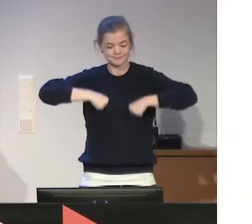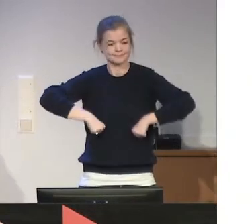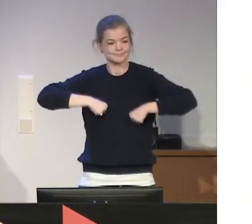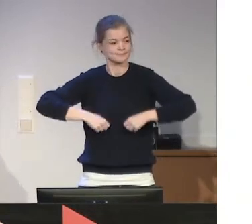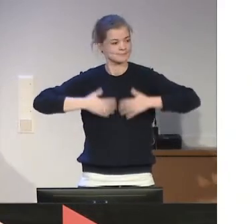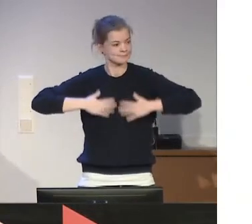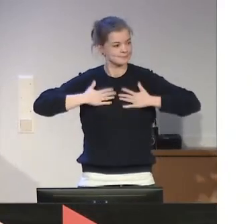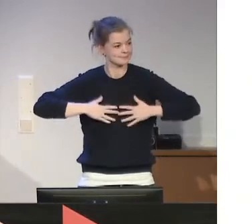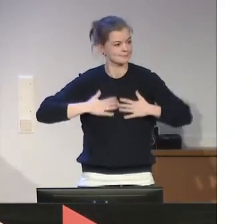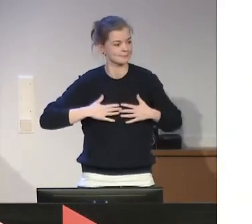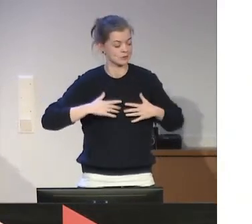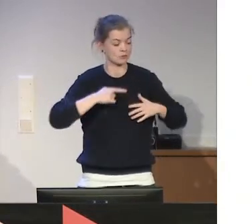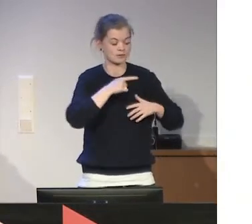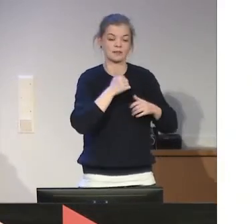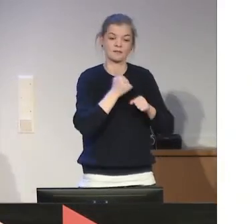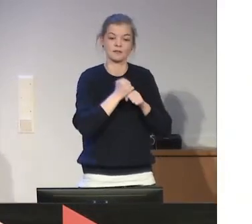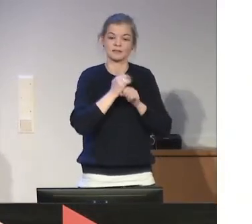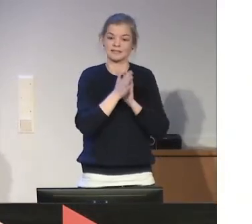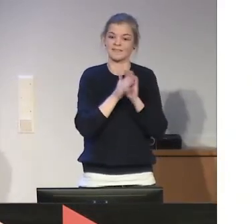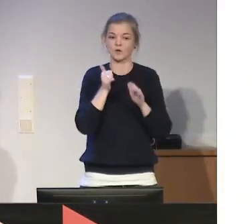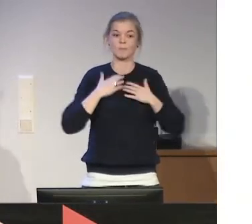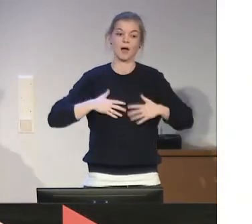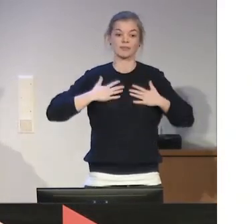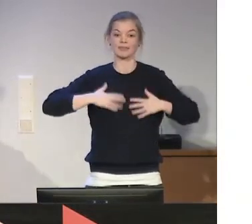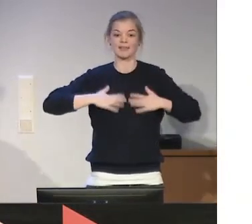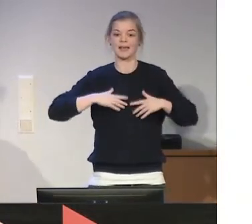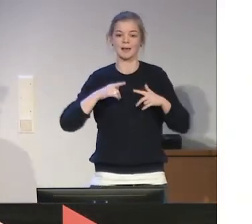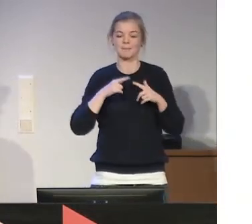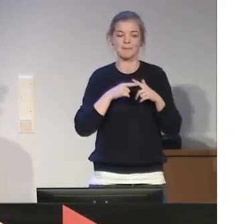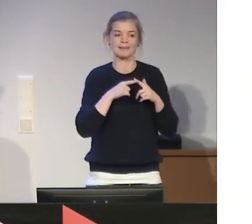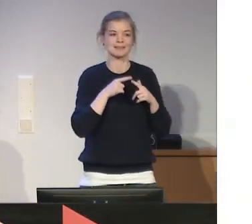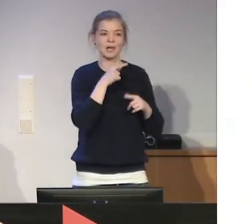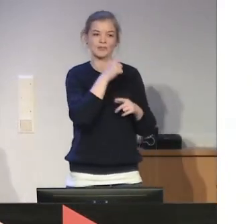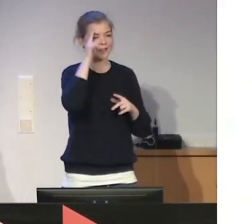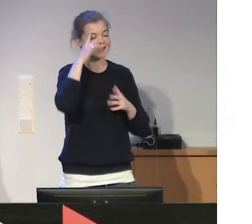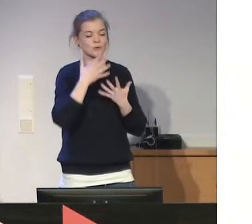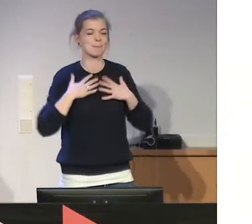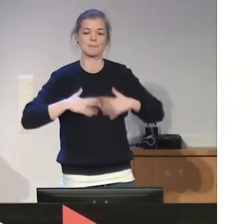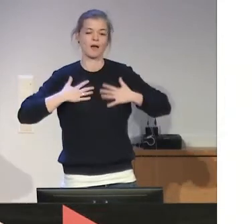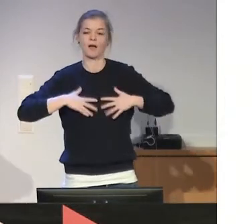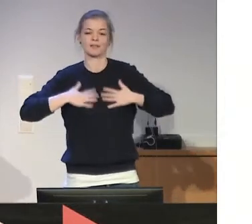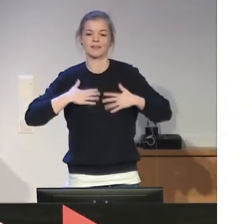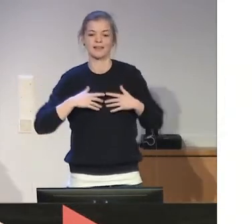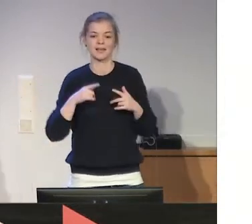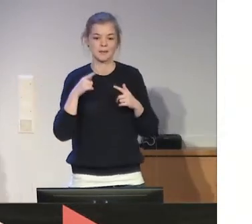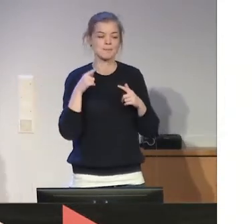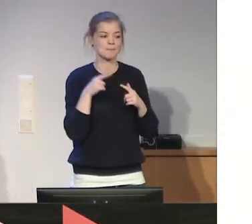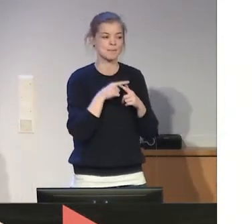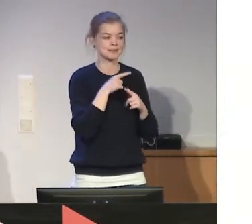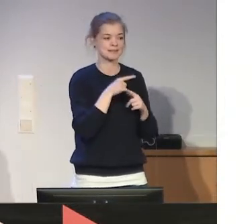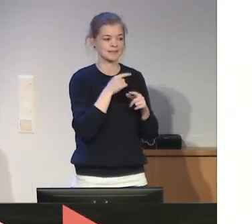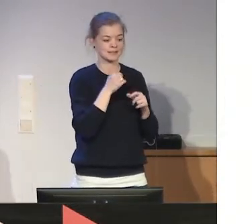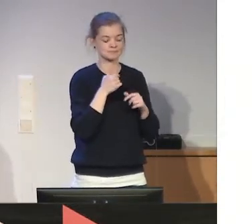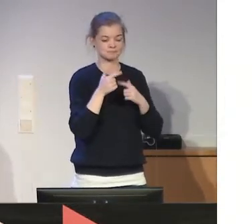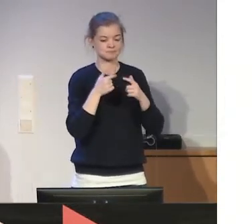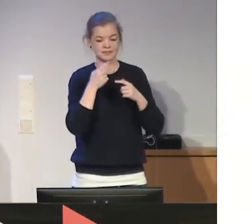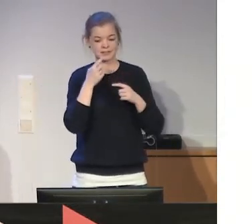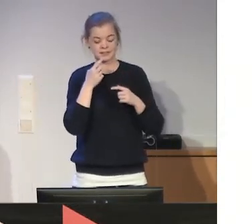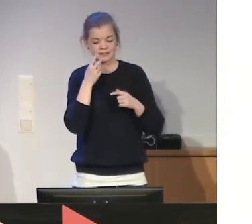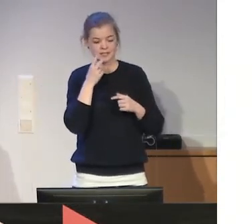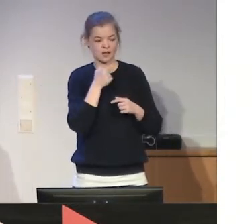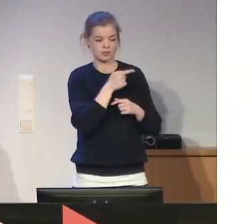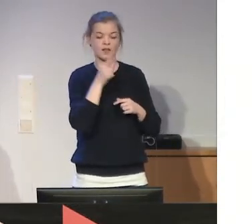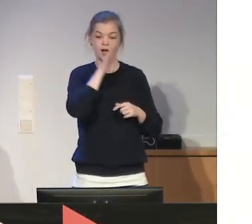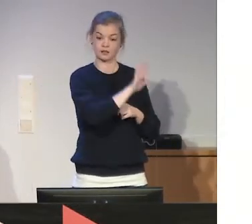And the way he was using the blanket and putting it on himself, covering him. So at first I thought he was talking about the bathroom